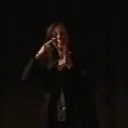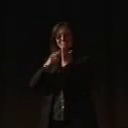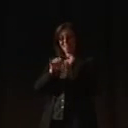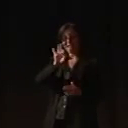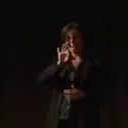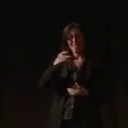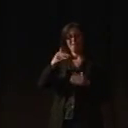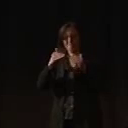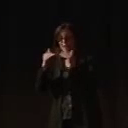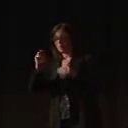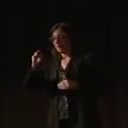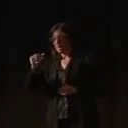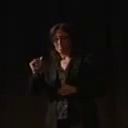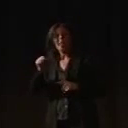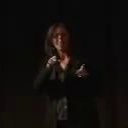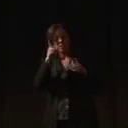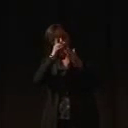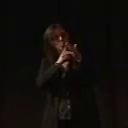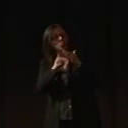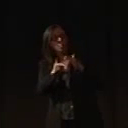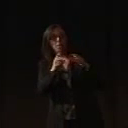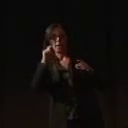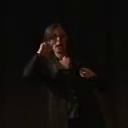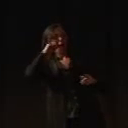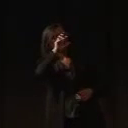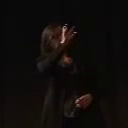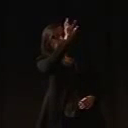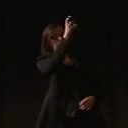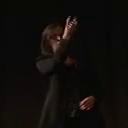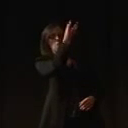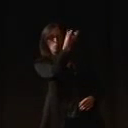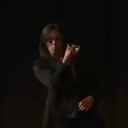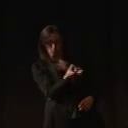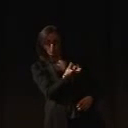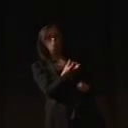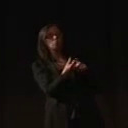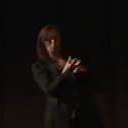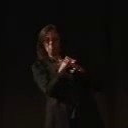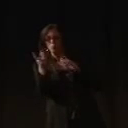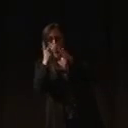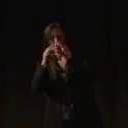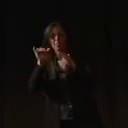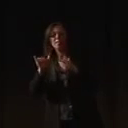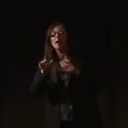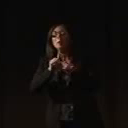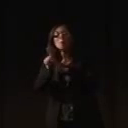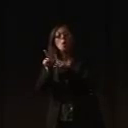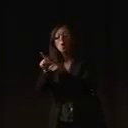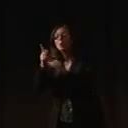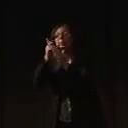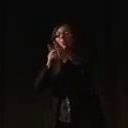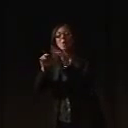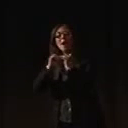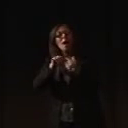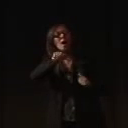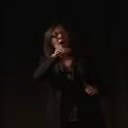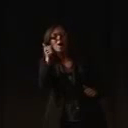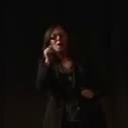predicts how other apples will fall from the tree tomorrow, and predicts also the motion of planets.